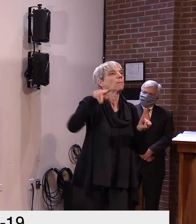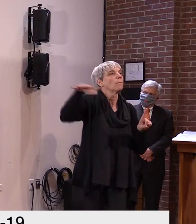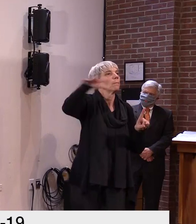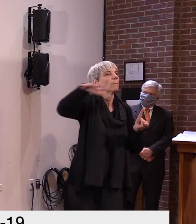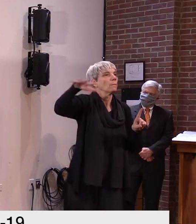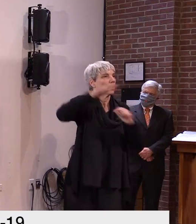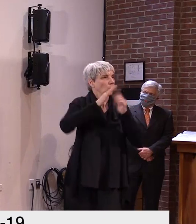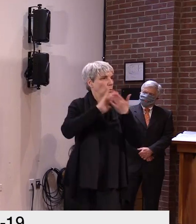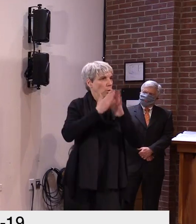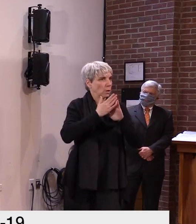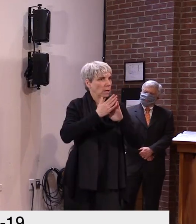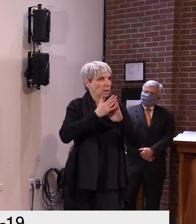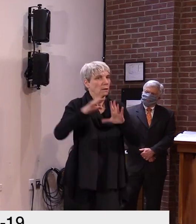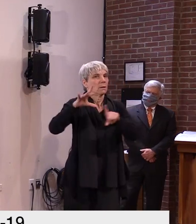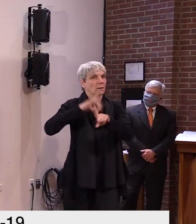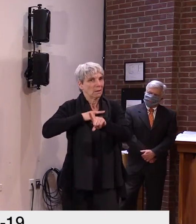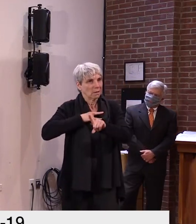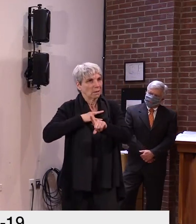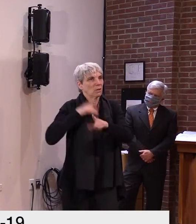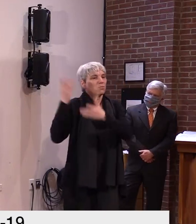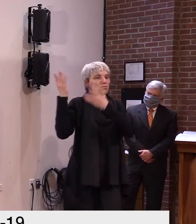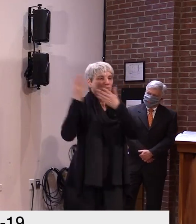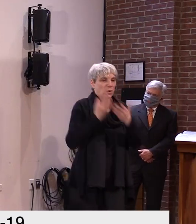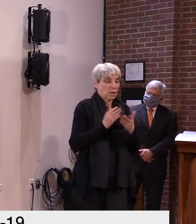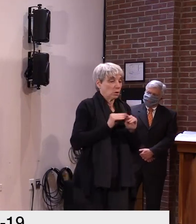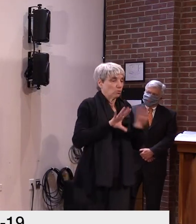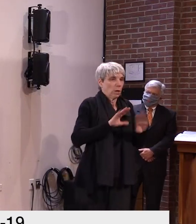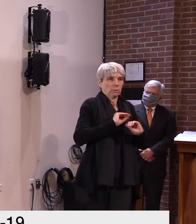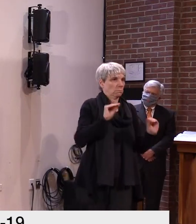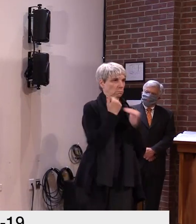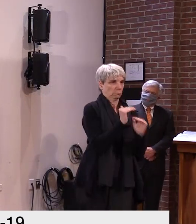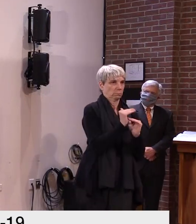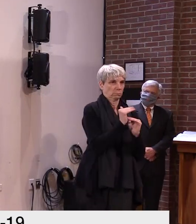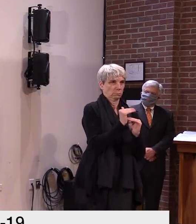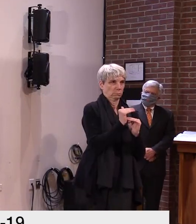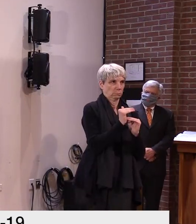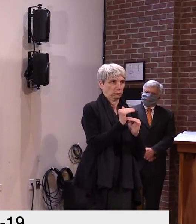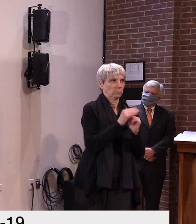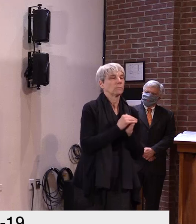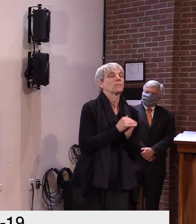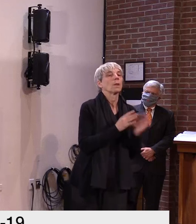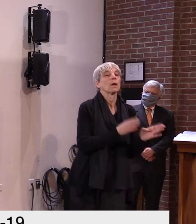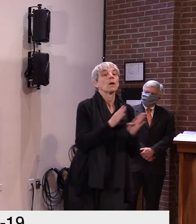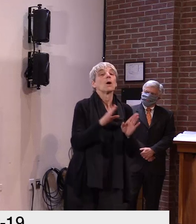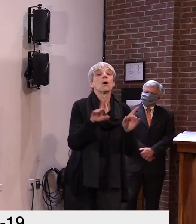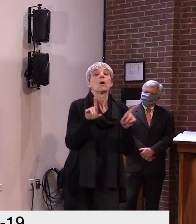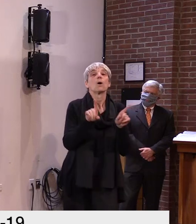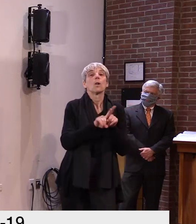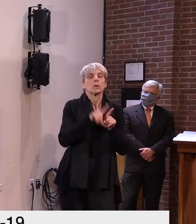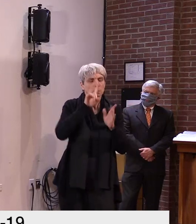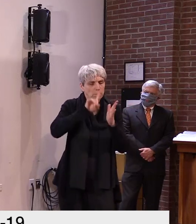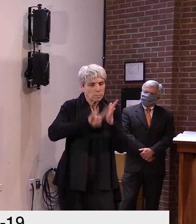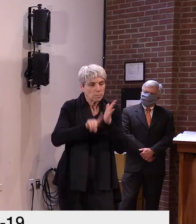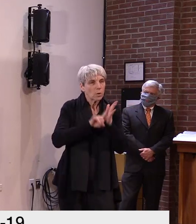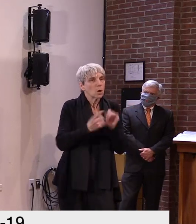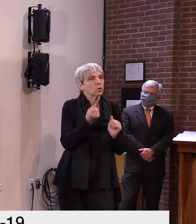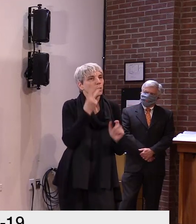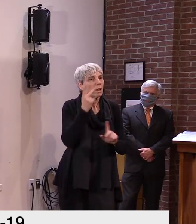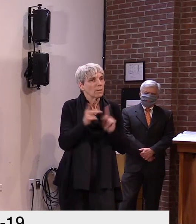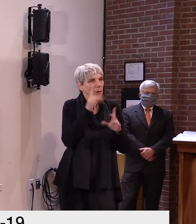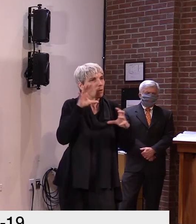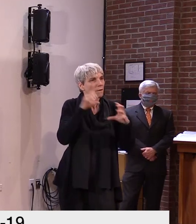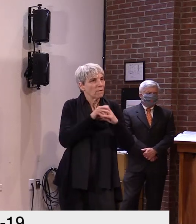school. In addition, we are investigating 12 new cases among people associated with